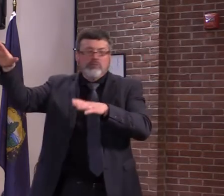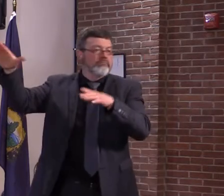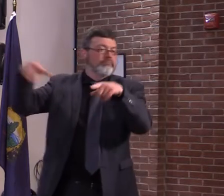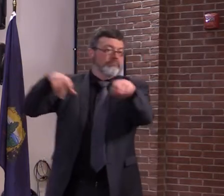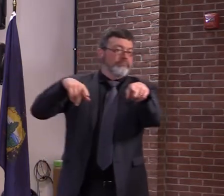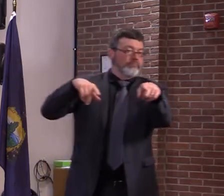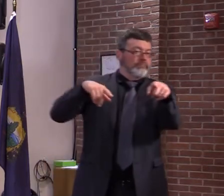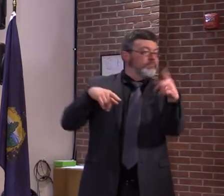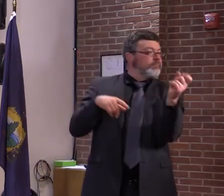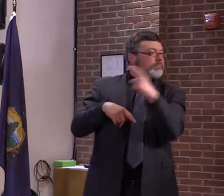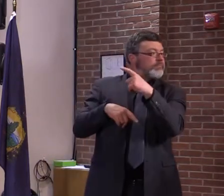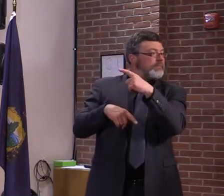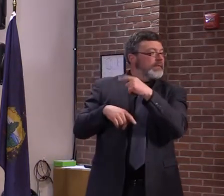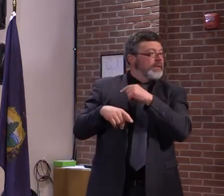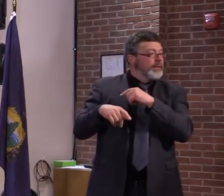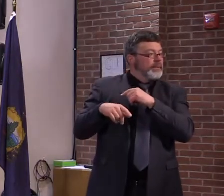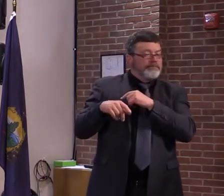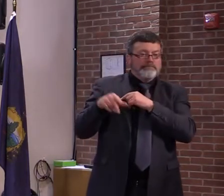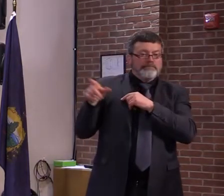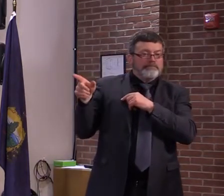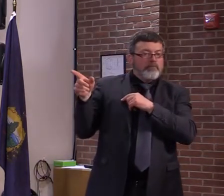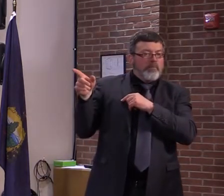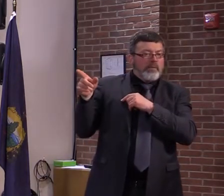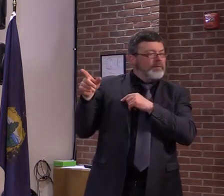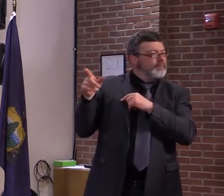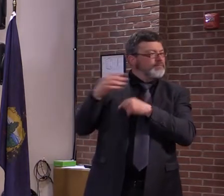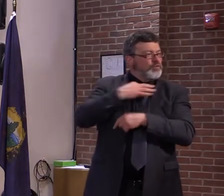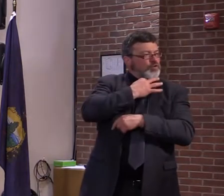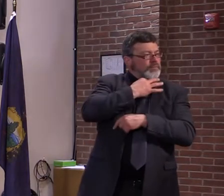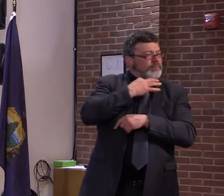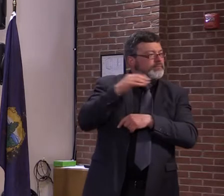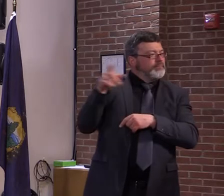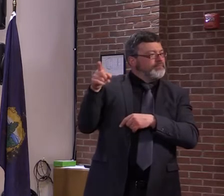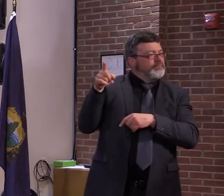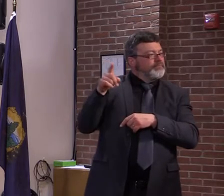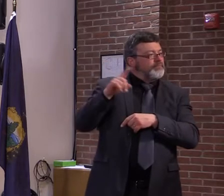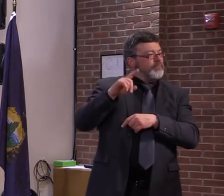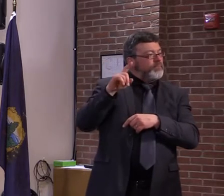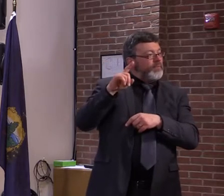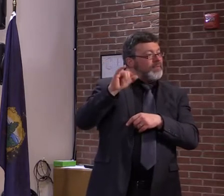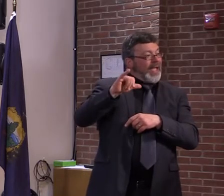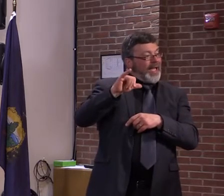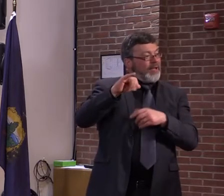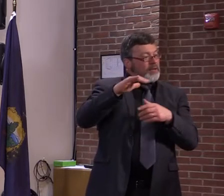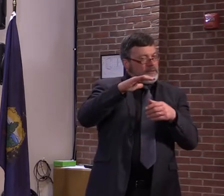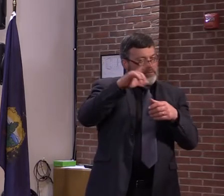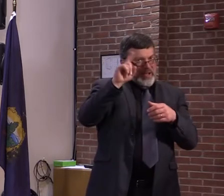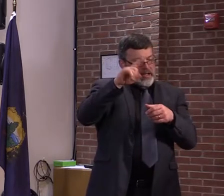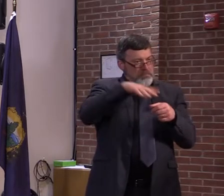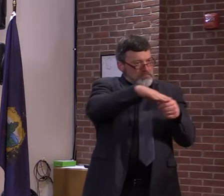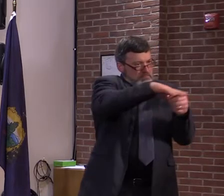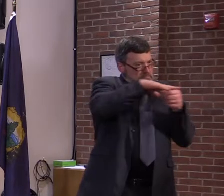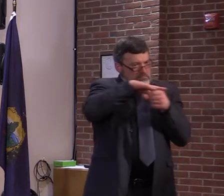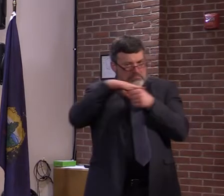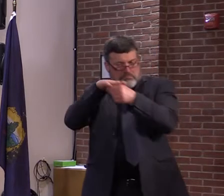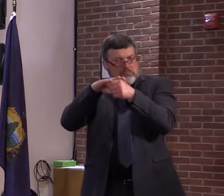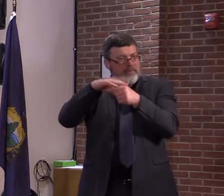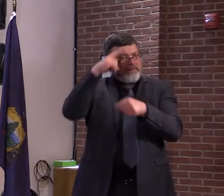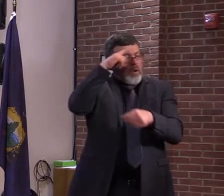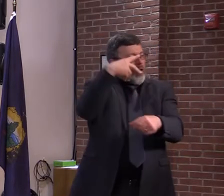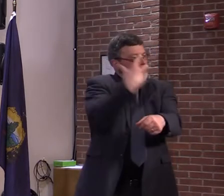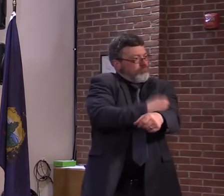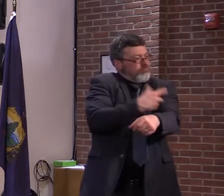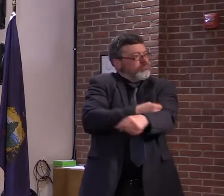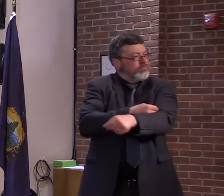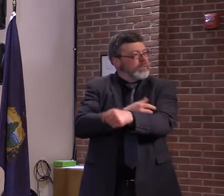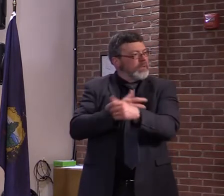site itself, but not outside that zone, then why wouldn't you read that as a triumph of